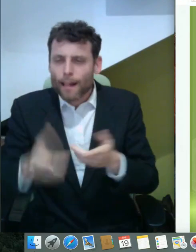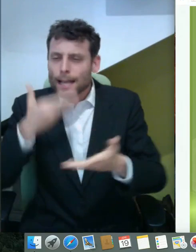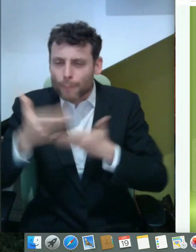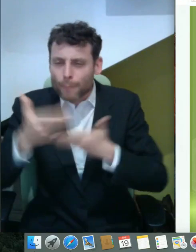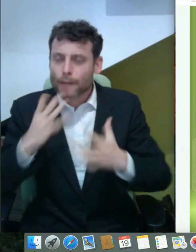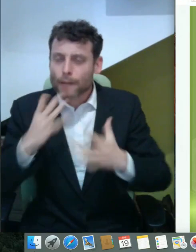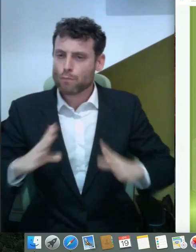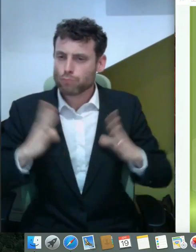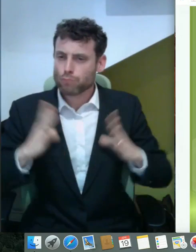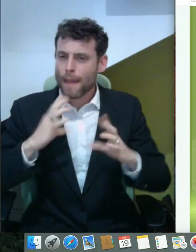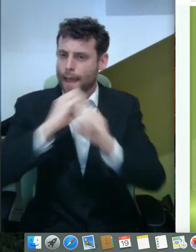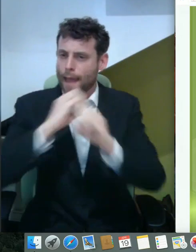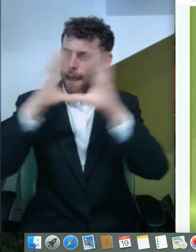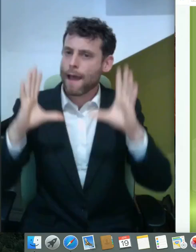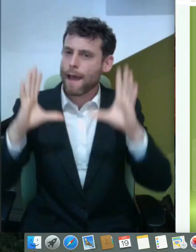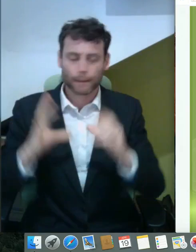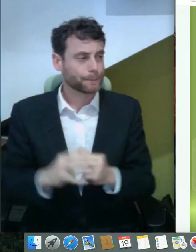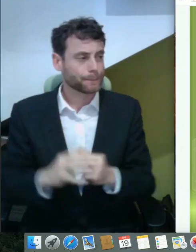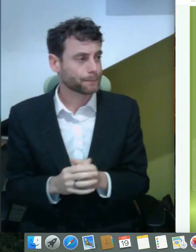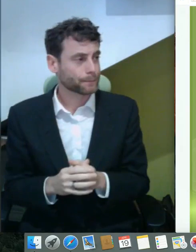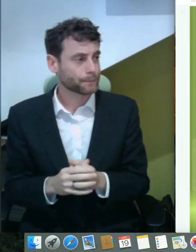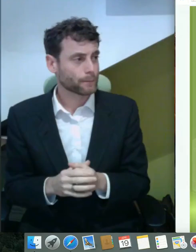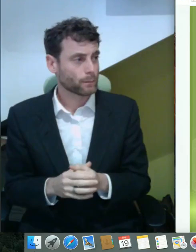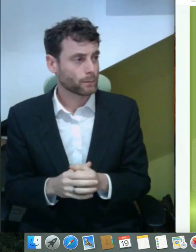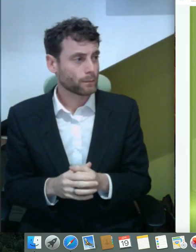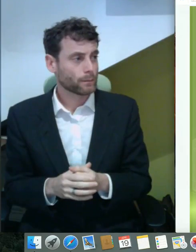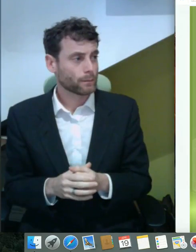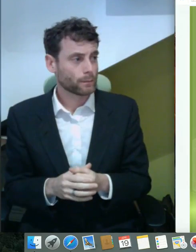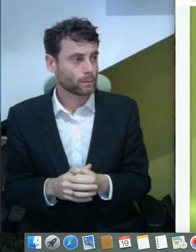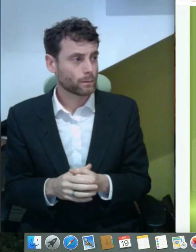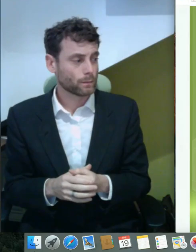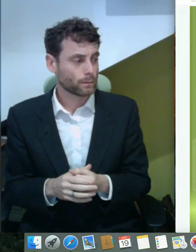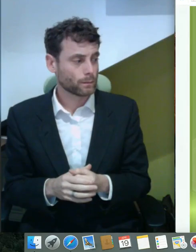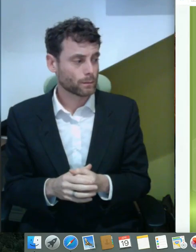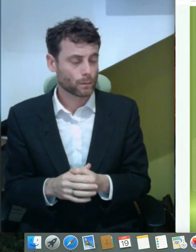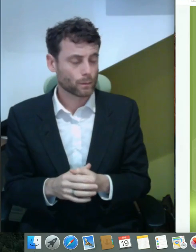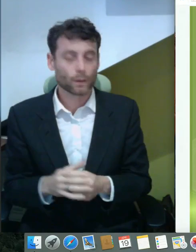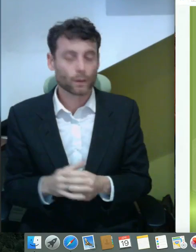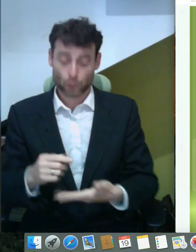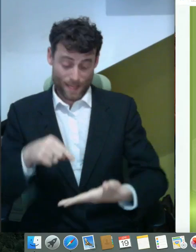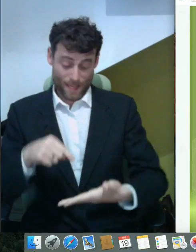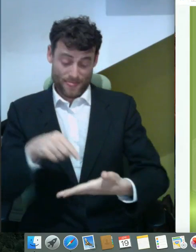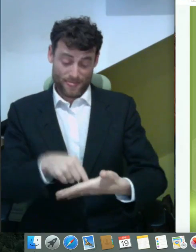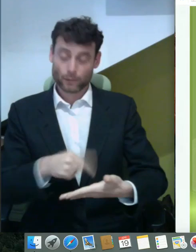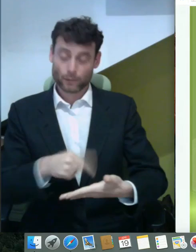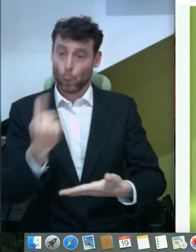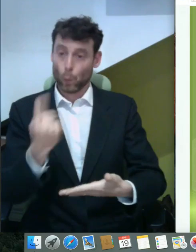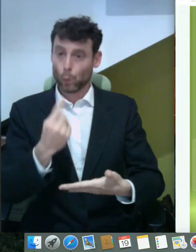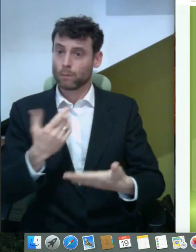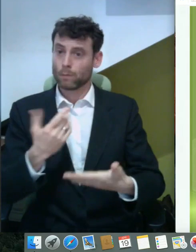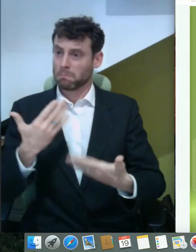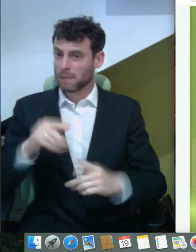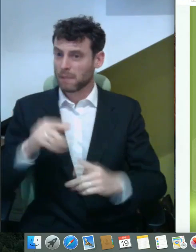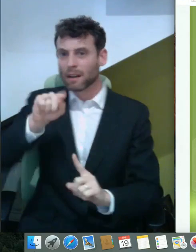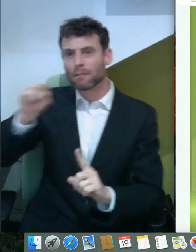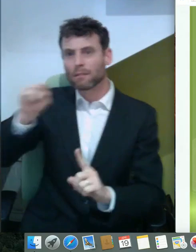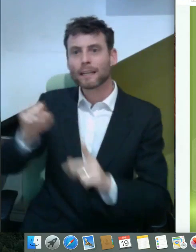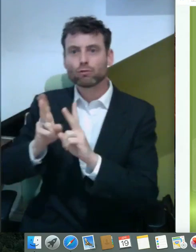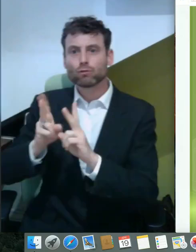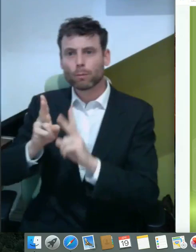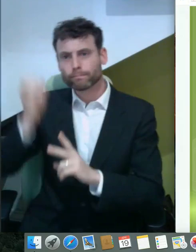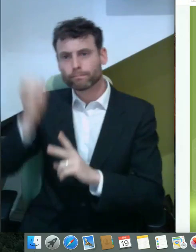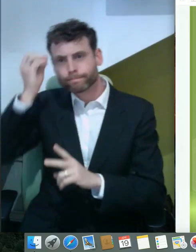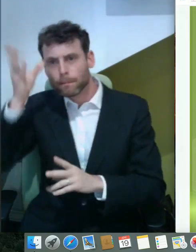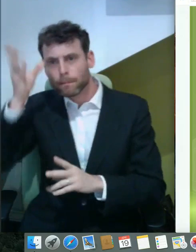been which was advised upon by members of our profession. So I